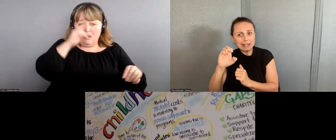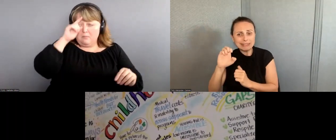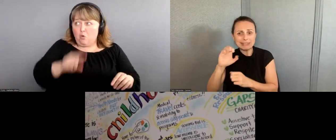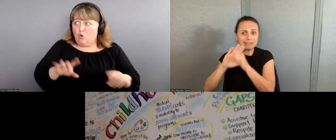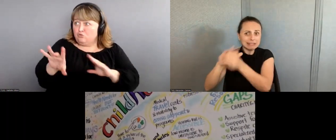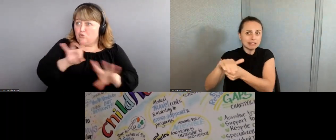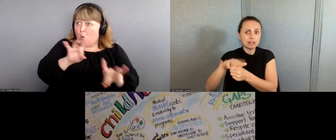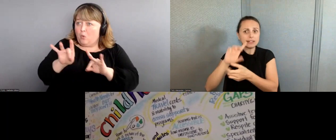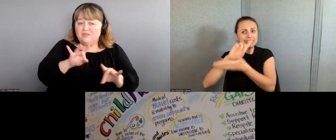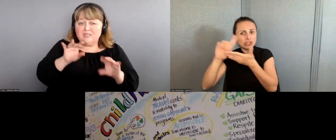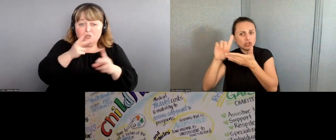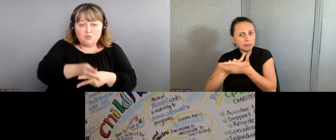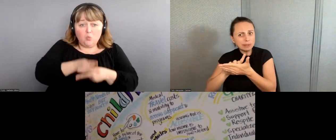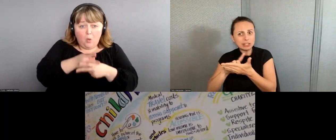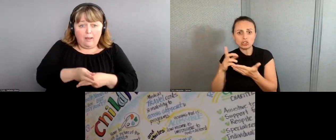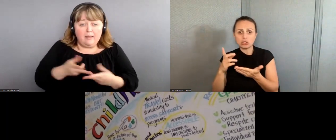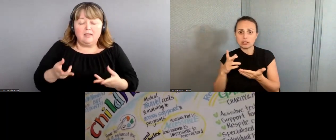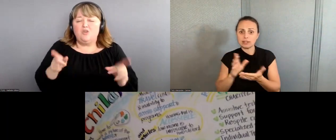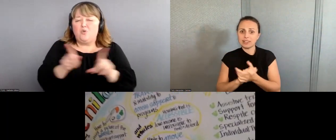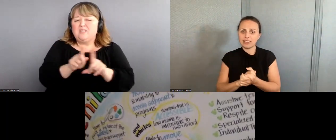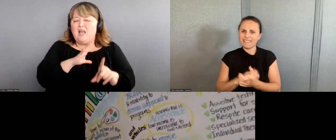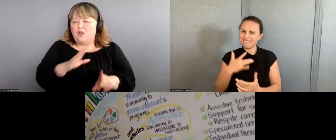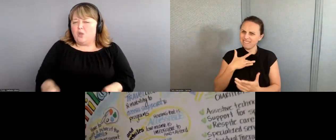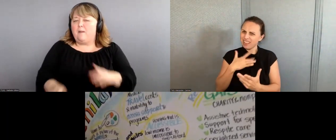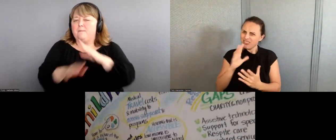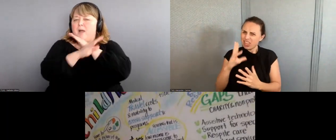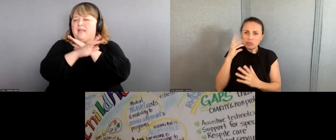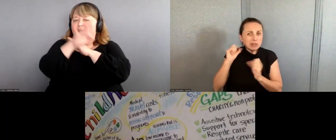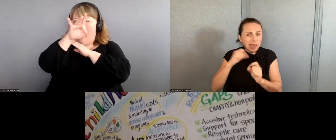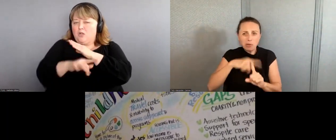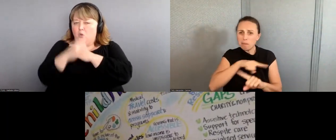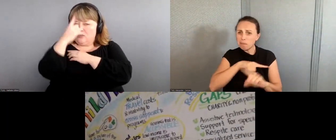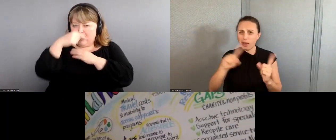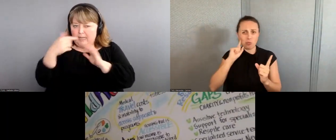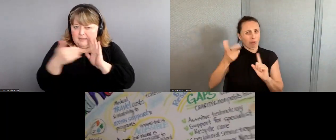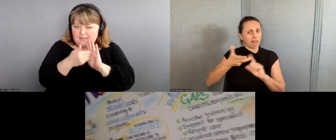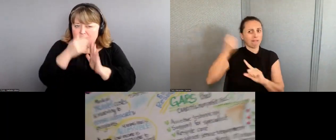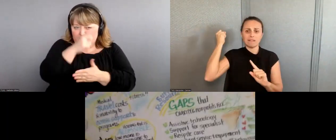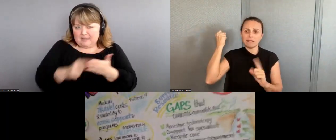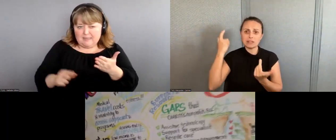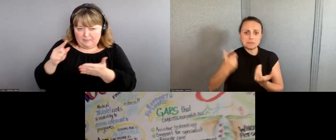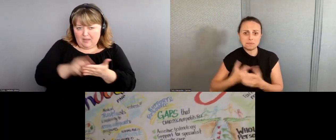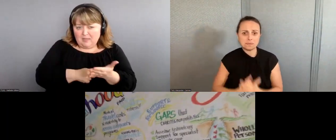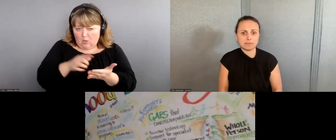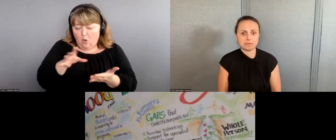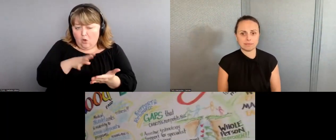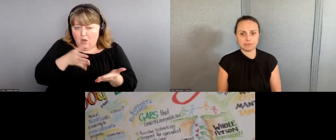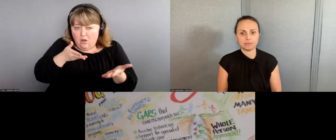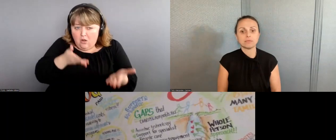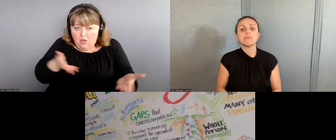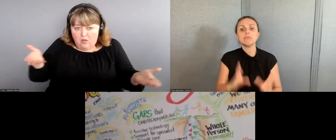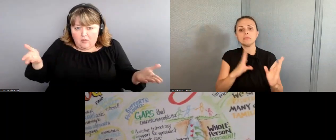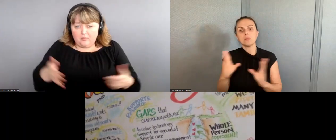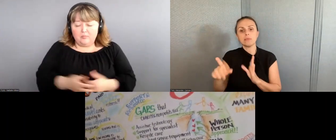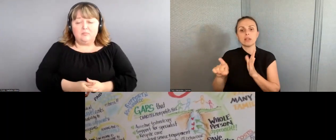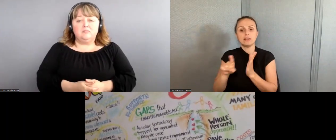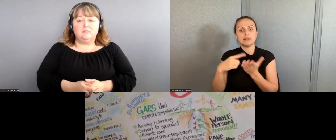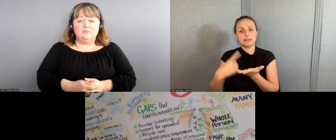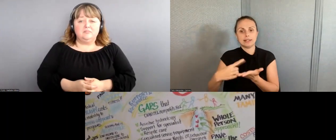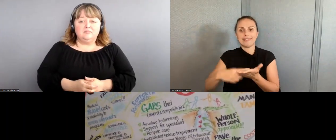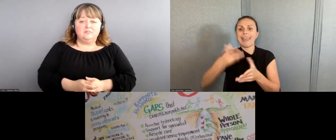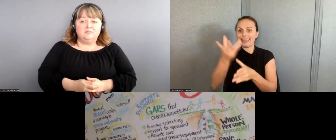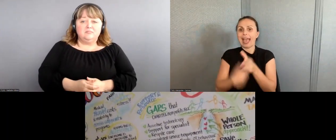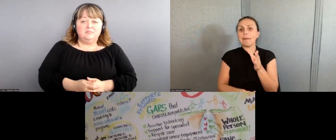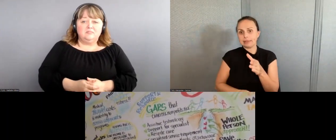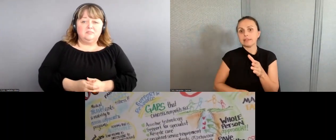of outweighing much of what could be positive of their experience in healthcare. And we talked about like the gaps